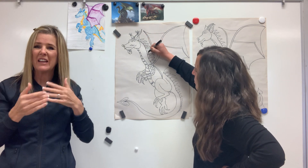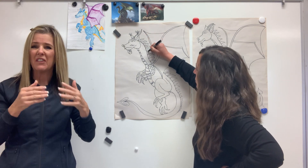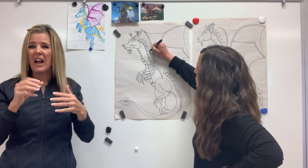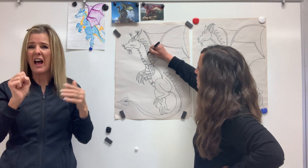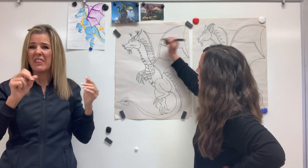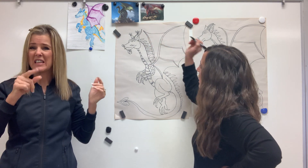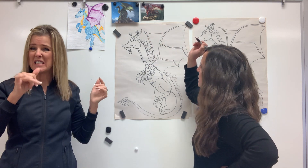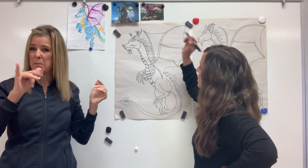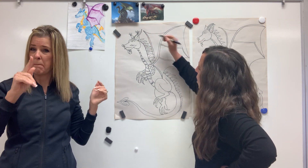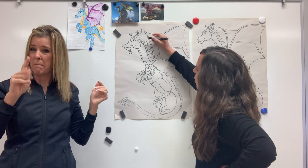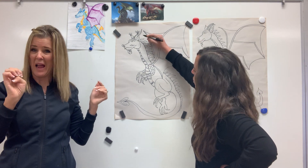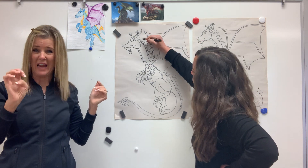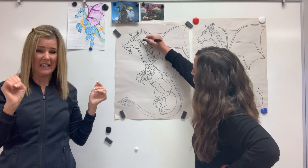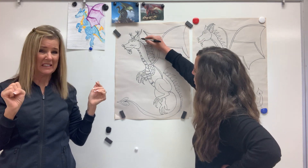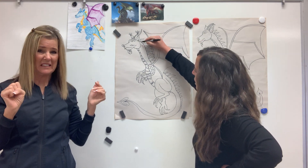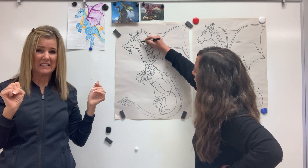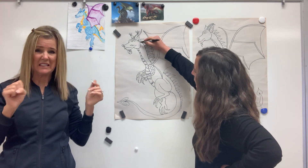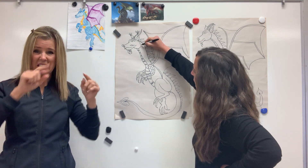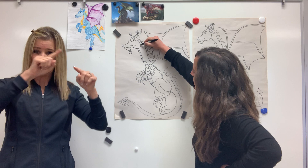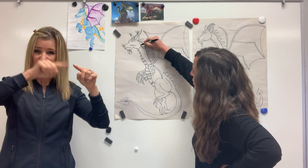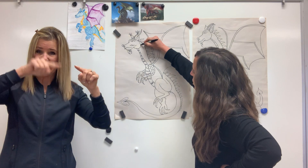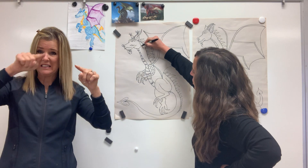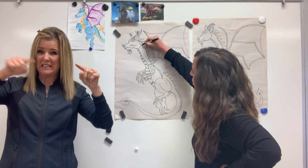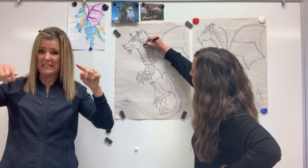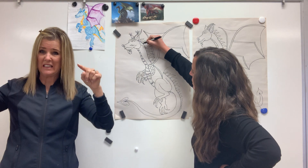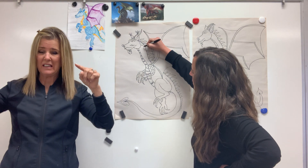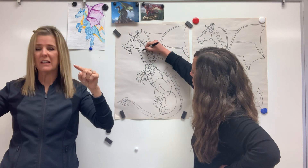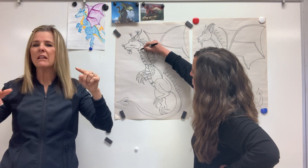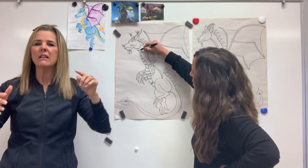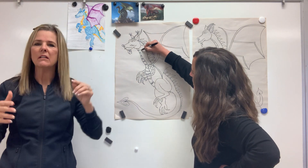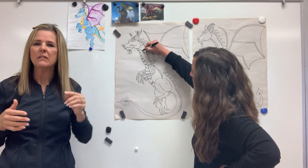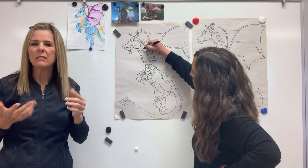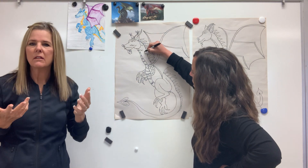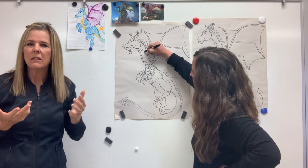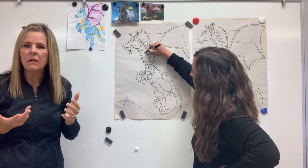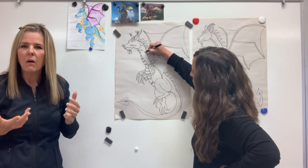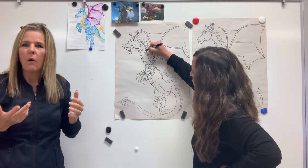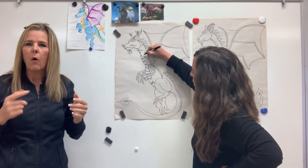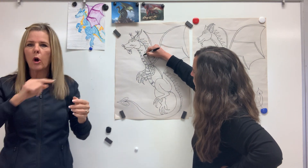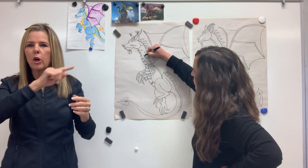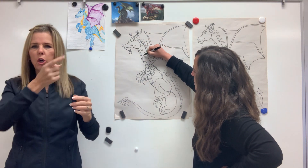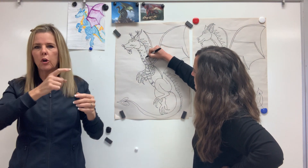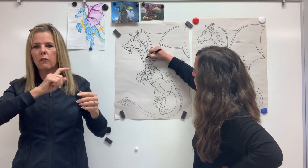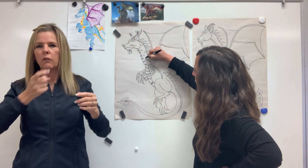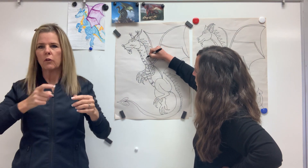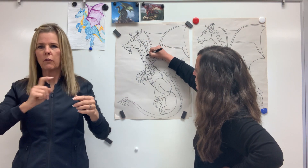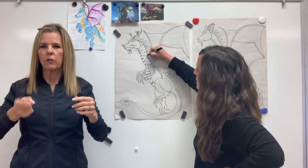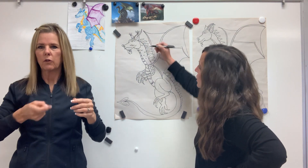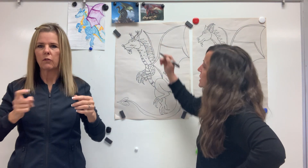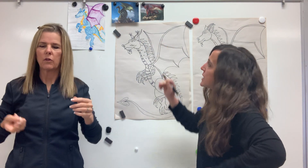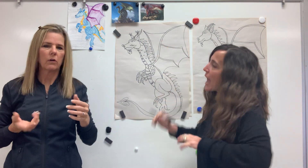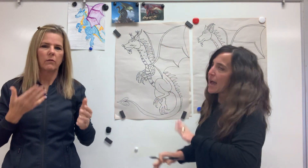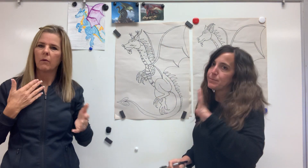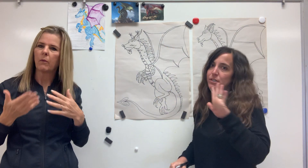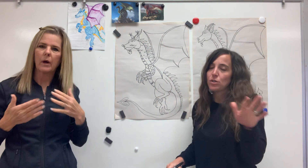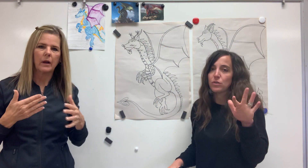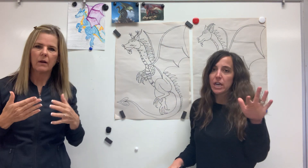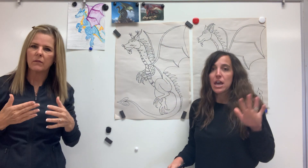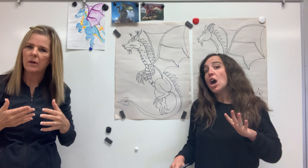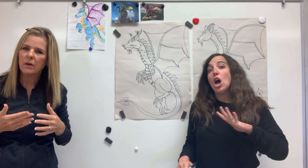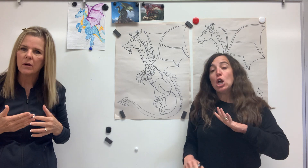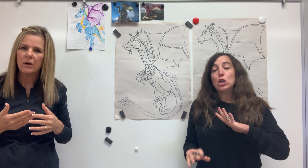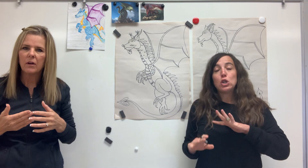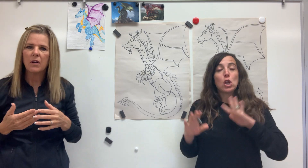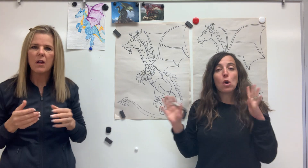could like double those lines, or you could add, you know, curves coming across his body here and there for patterns. There is